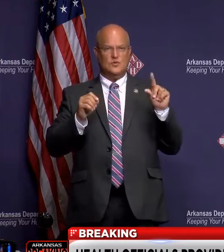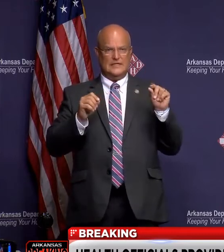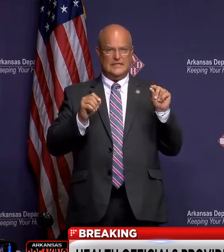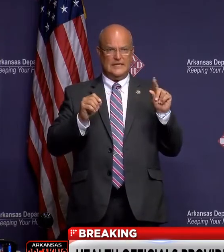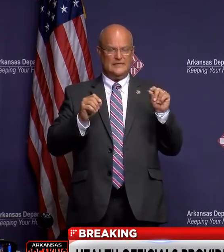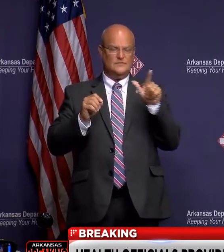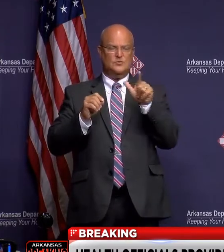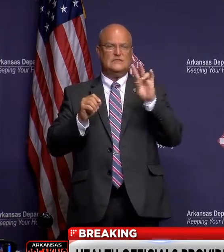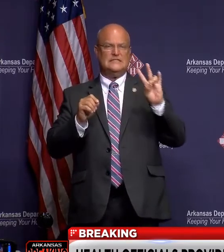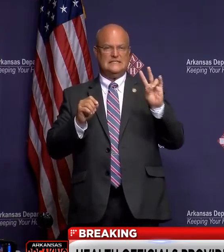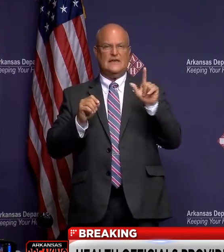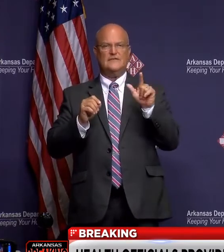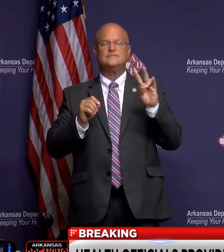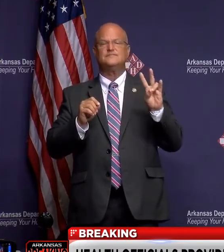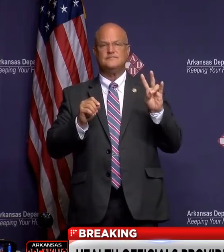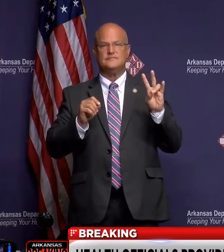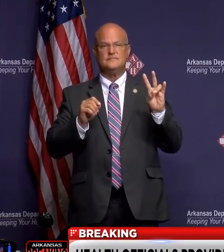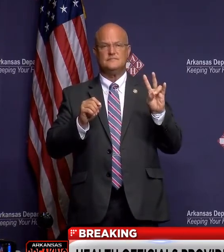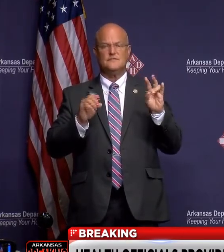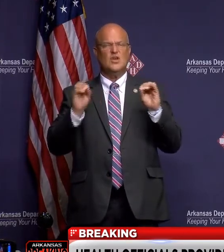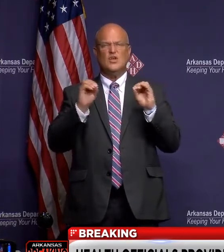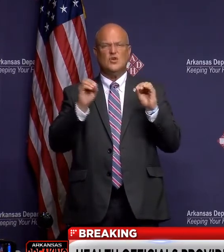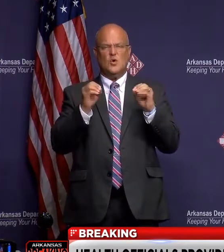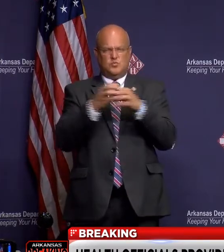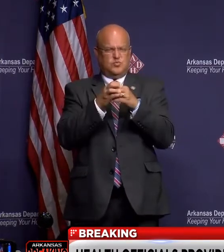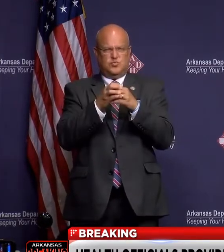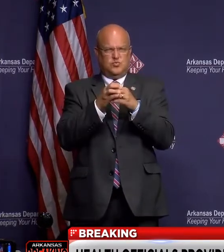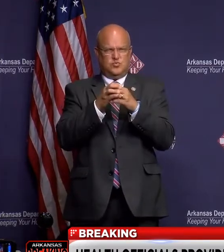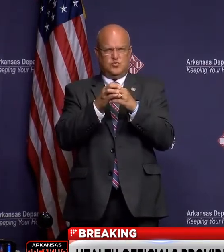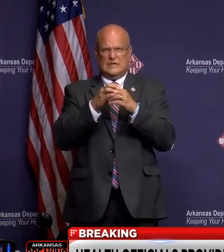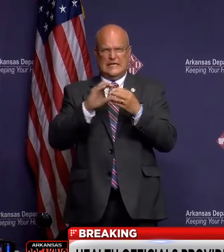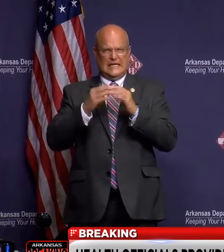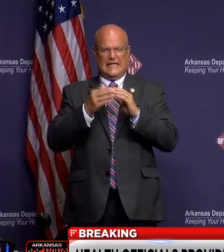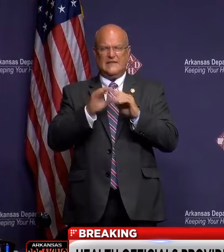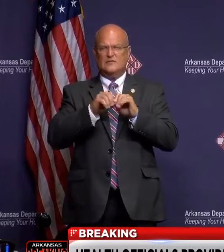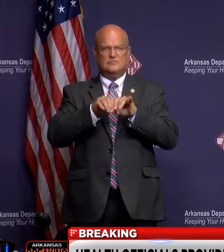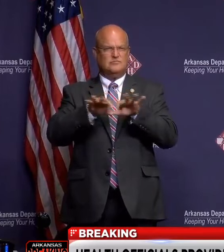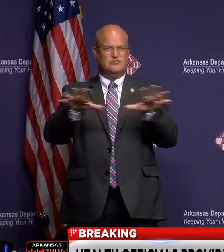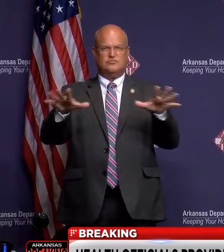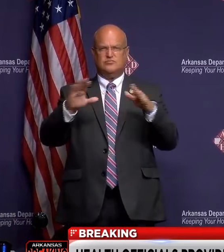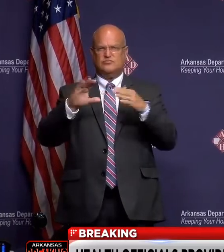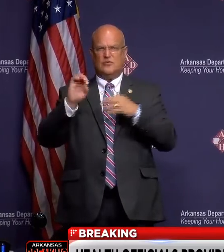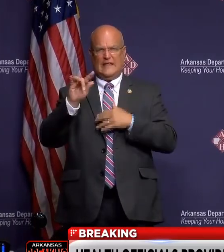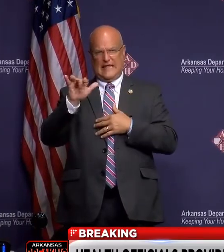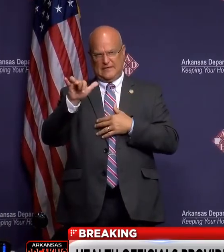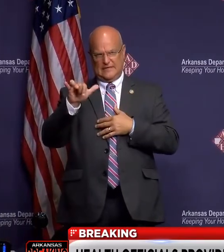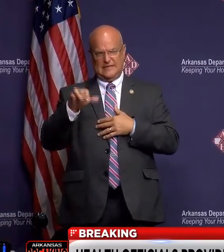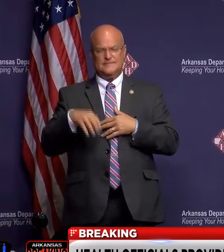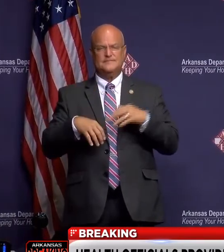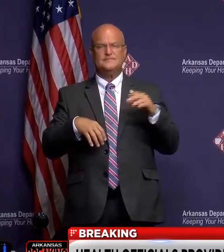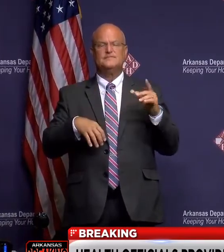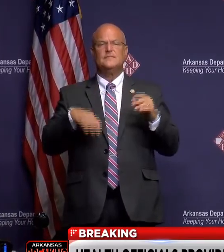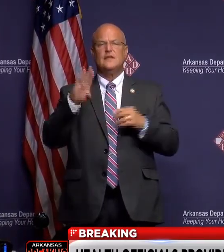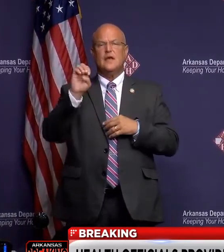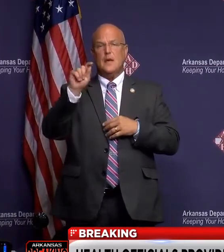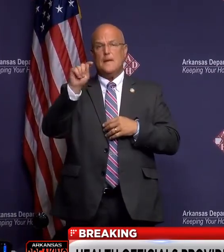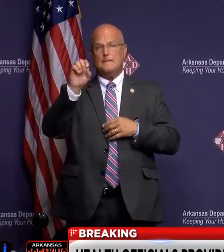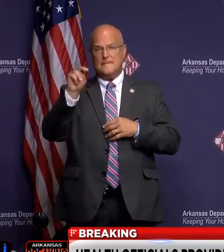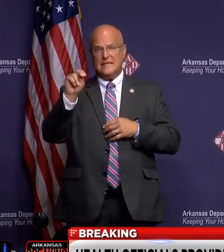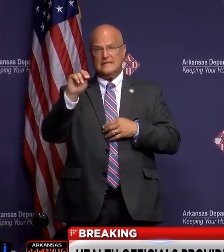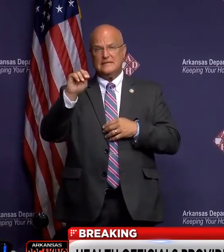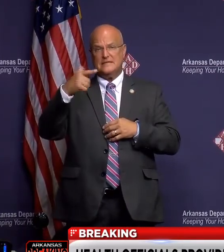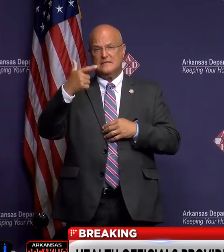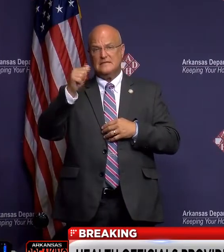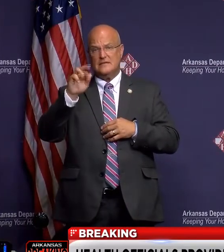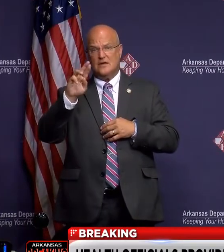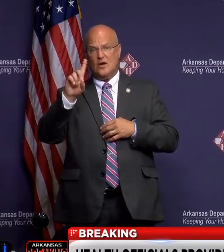has 27. There is no clustering in that county. These are all community-wide. Benton and Garland County